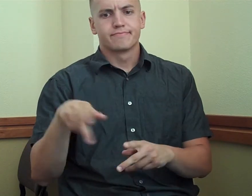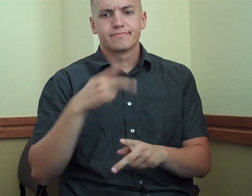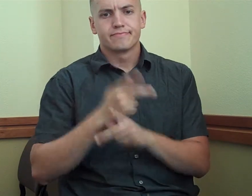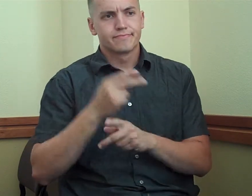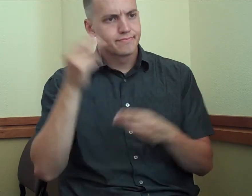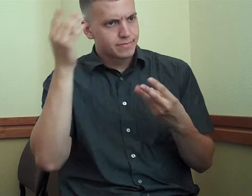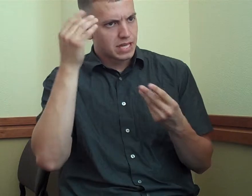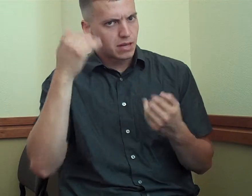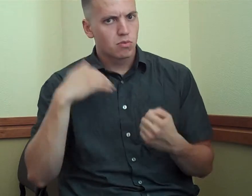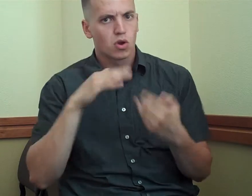finish